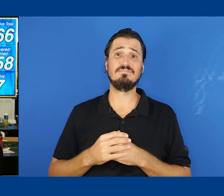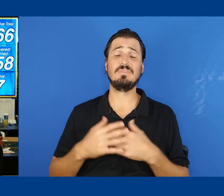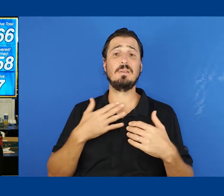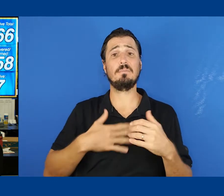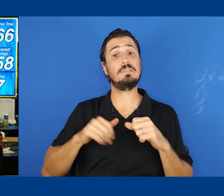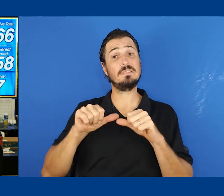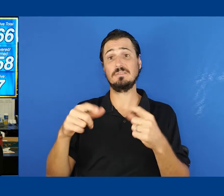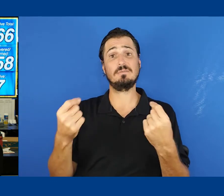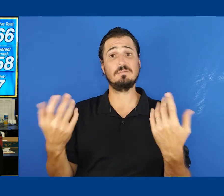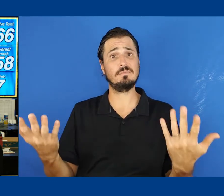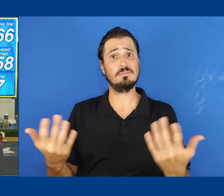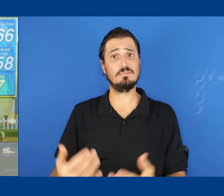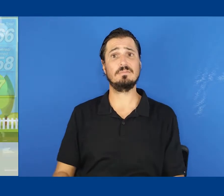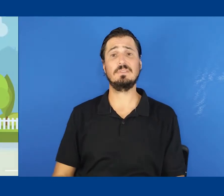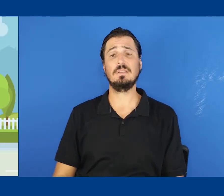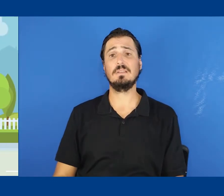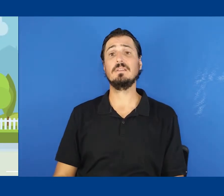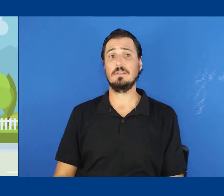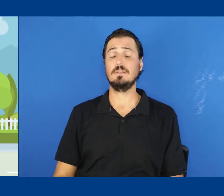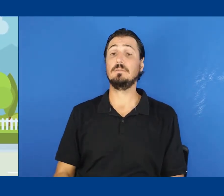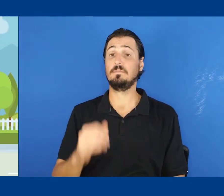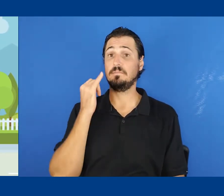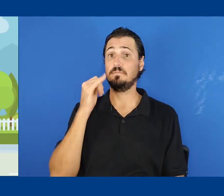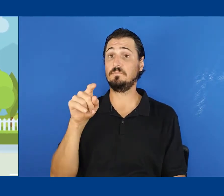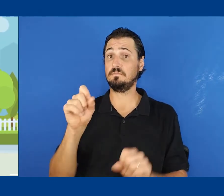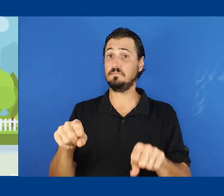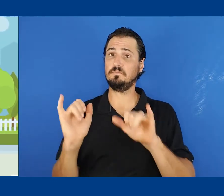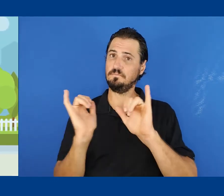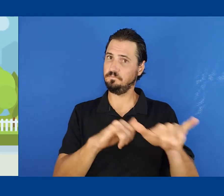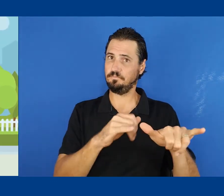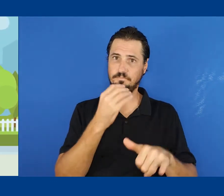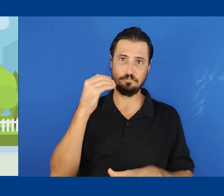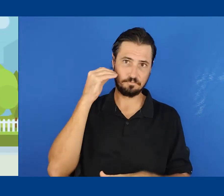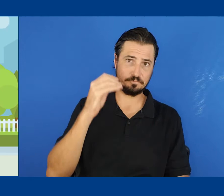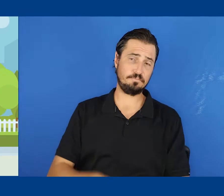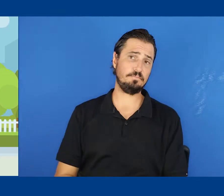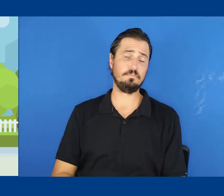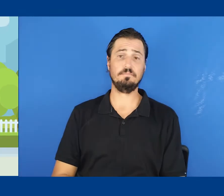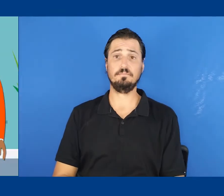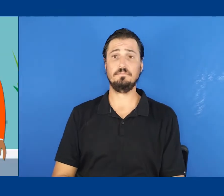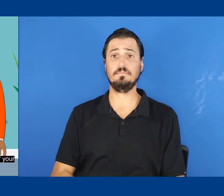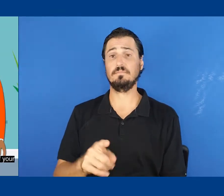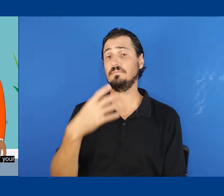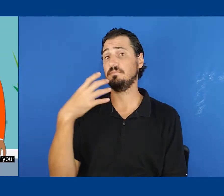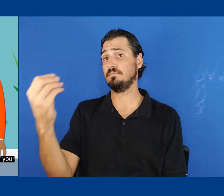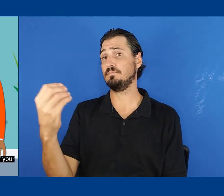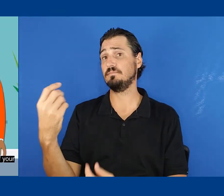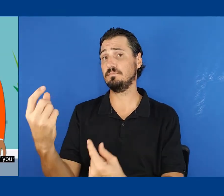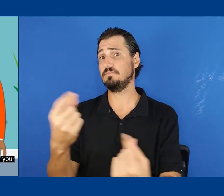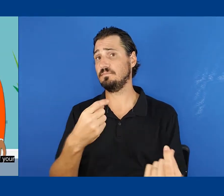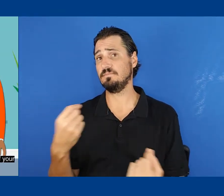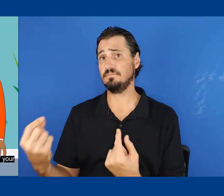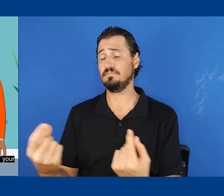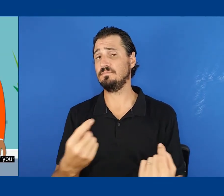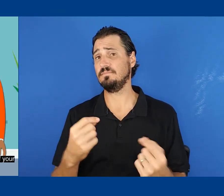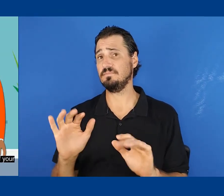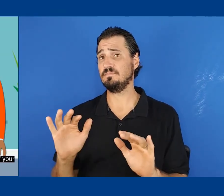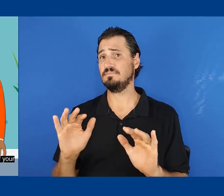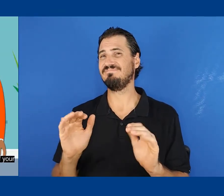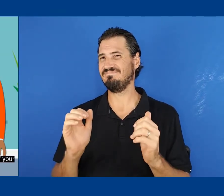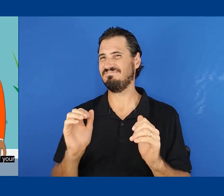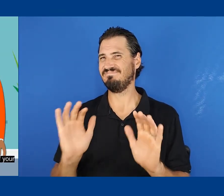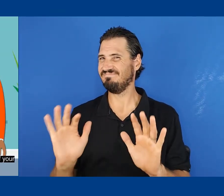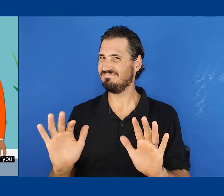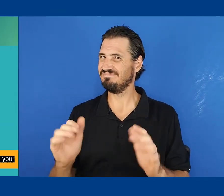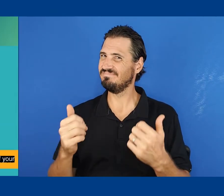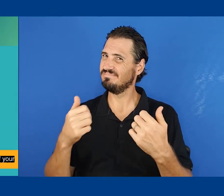island. Please continue to stay home as much as possible. Refrain from social gatherings or public outings.